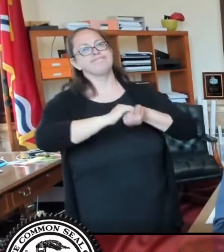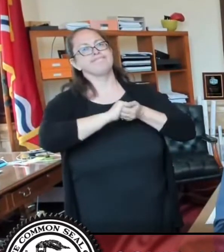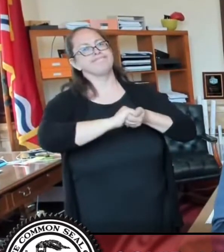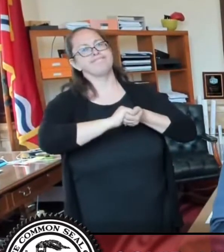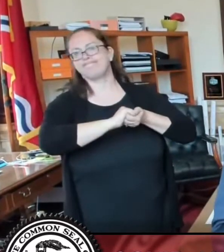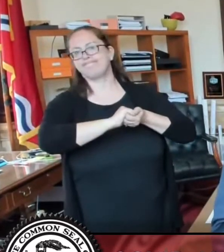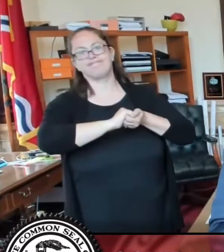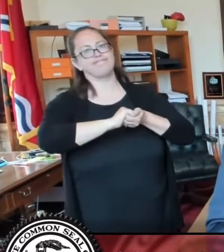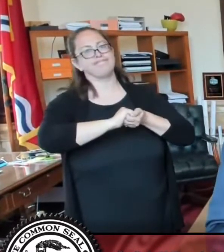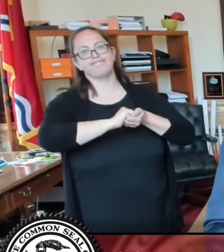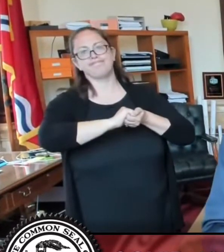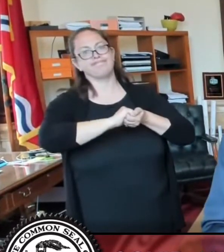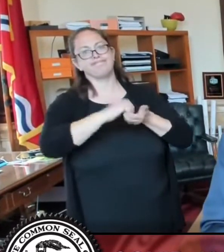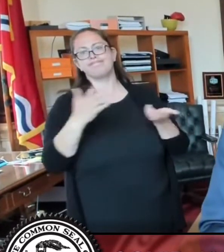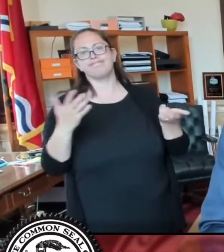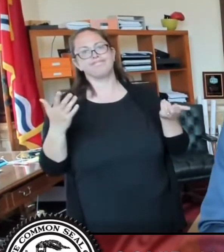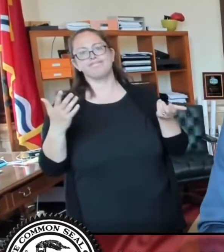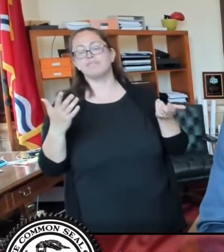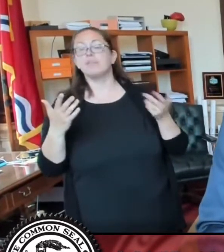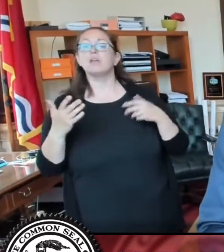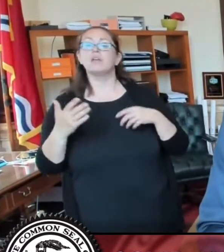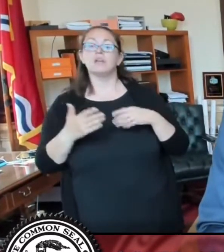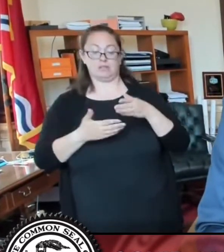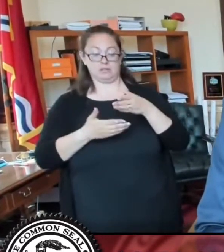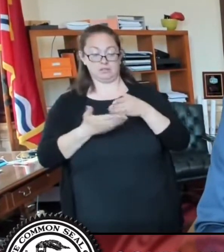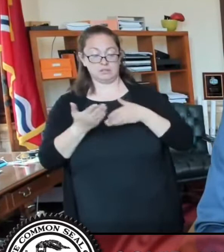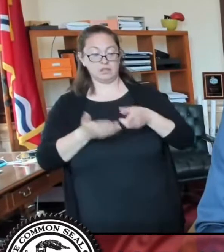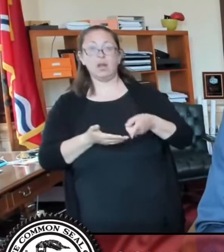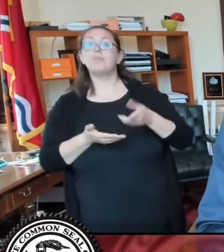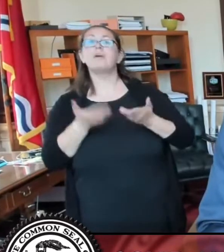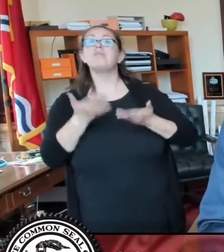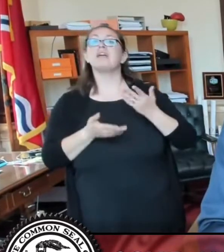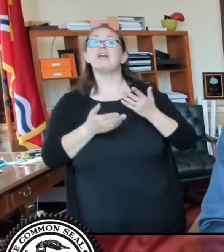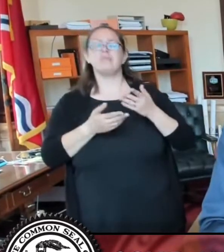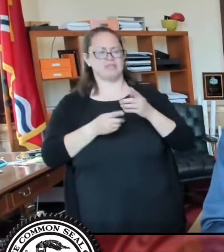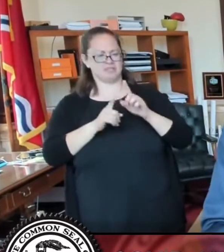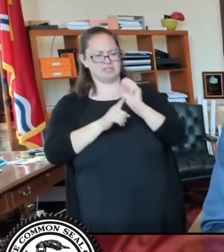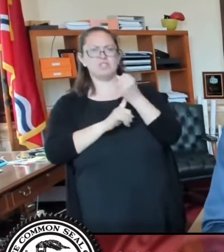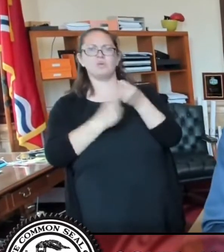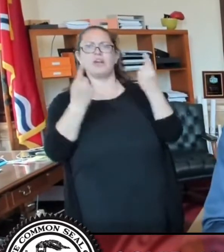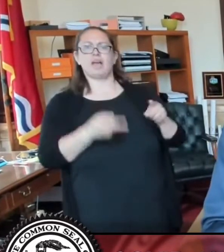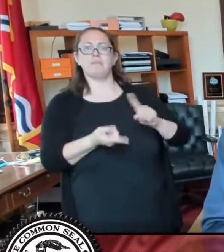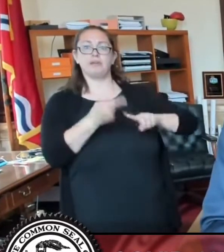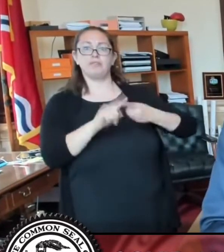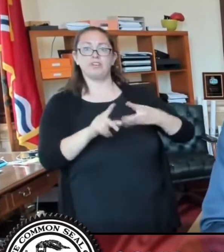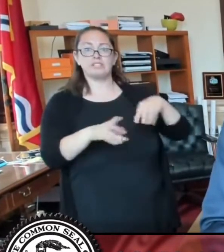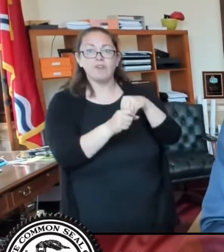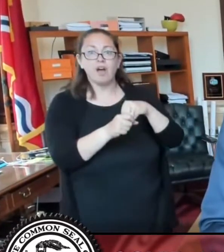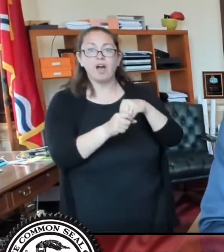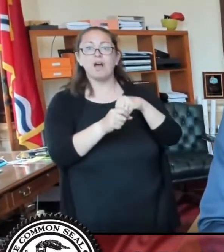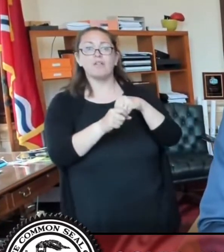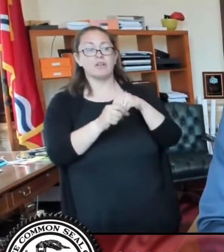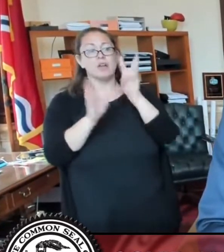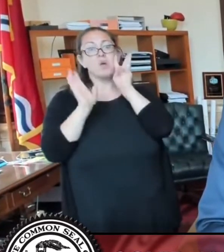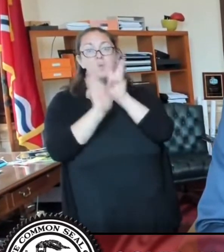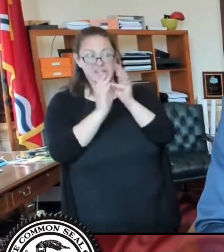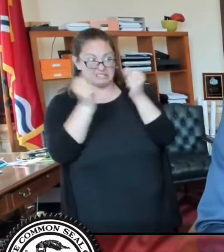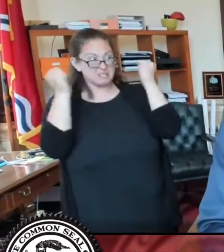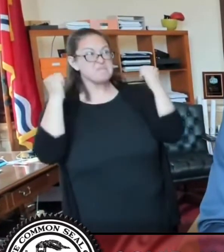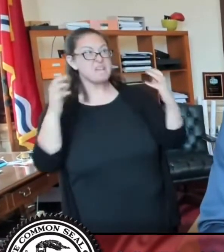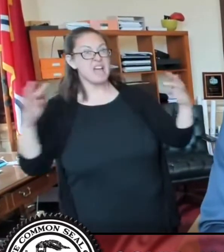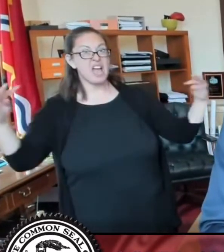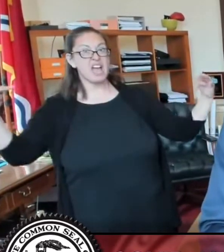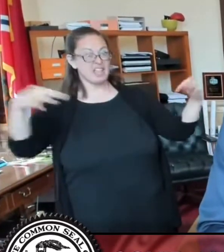Unfortunately, we see it not only in cases where friends are involved and there are many, many witnesses, we just don't get to cooperation. And